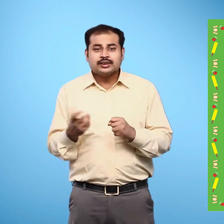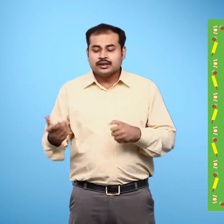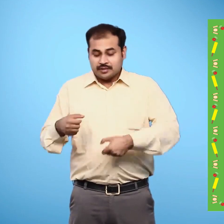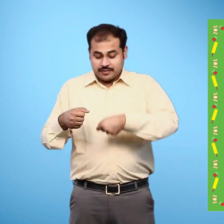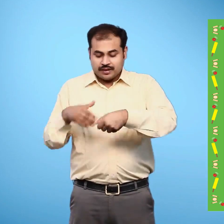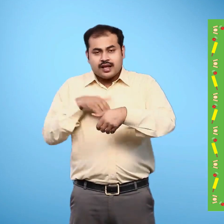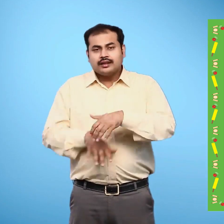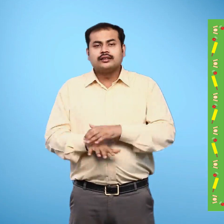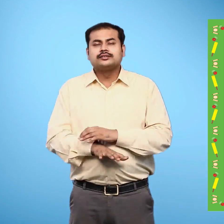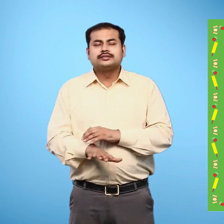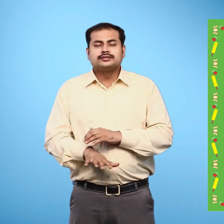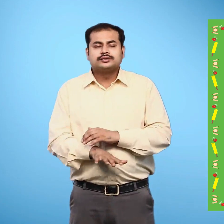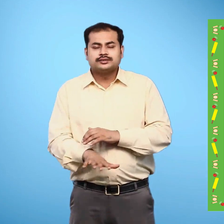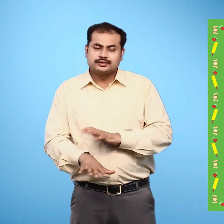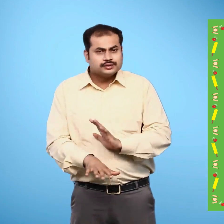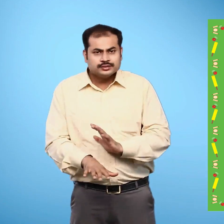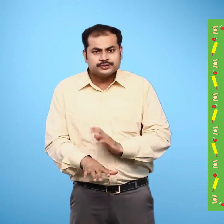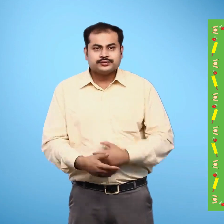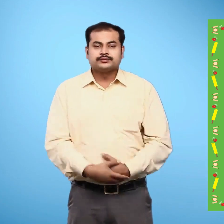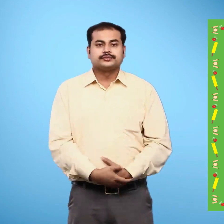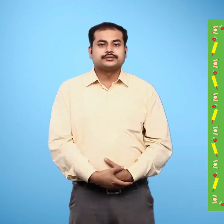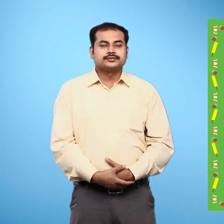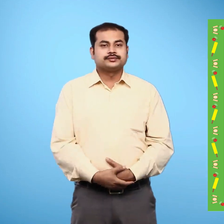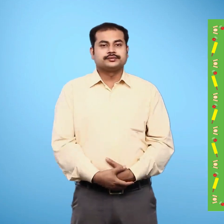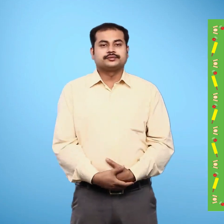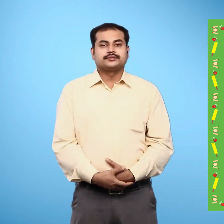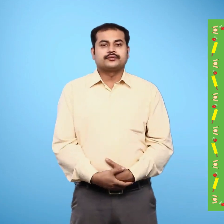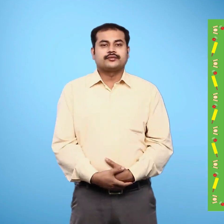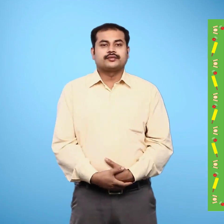putting his hands in the bag kept in front of him,